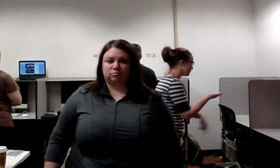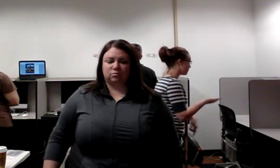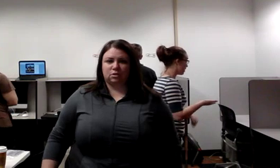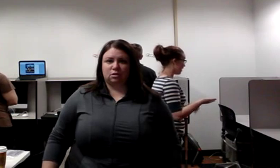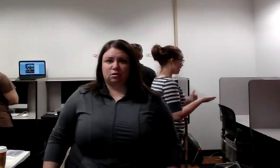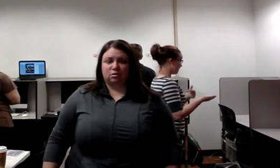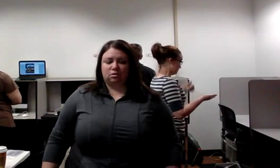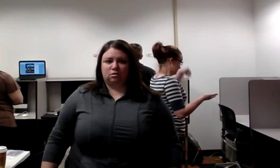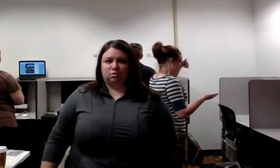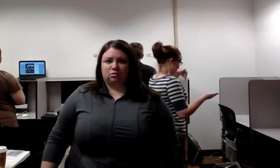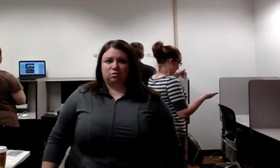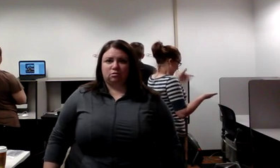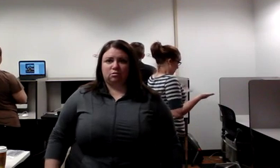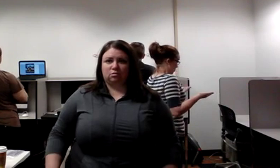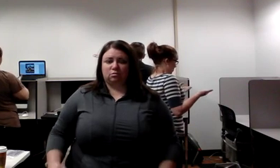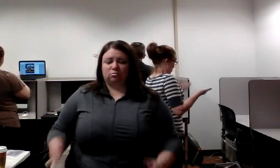to a college graduation.